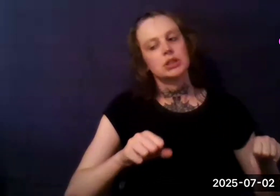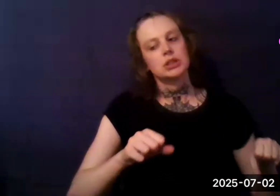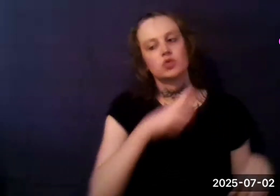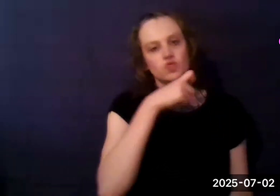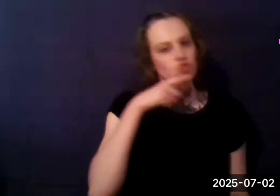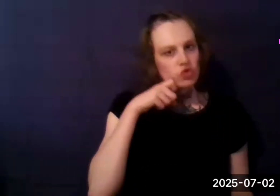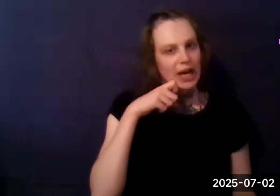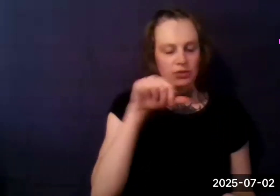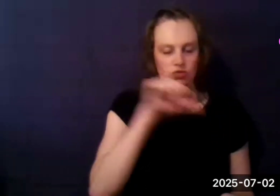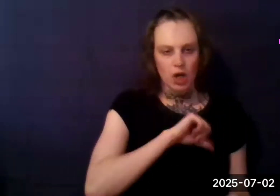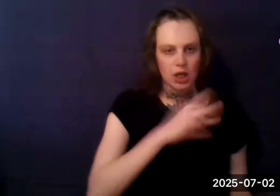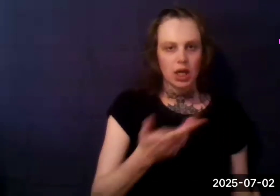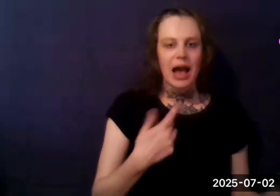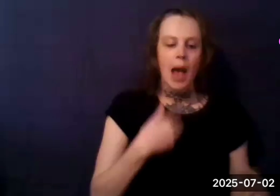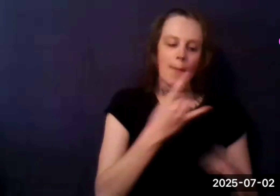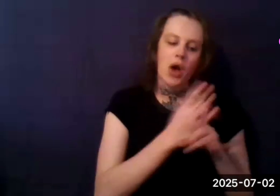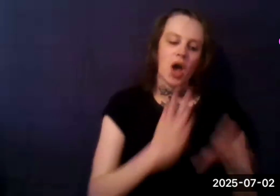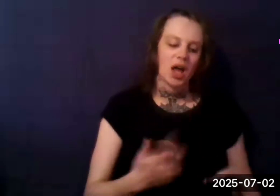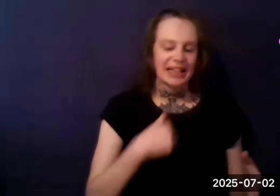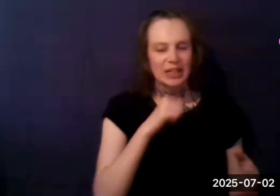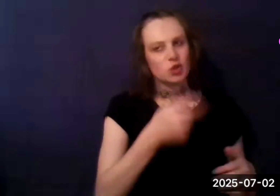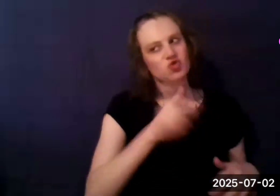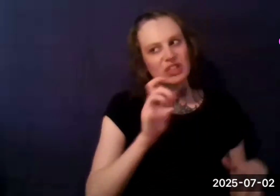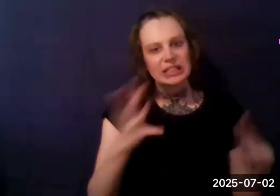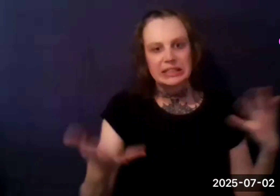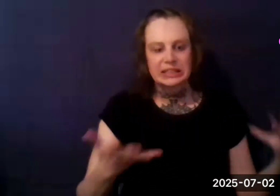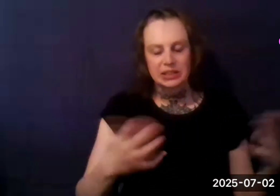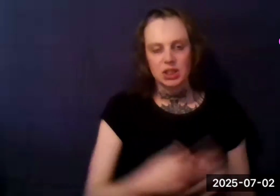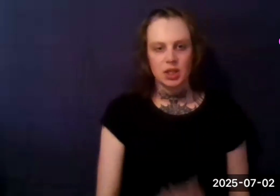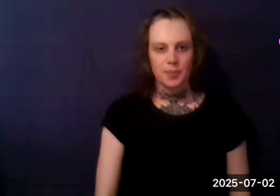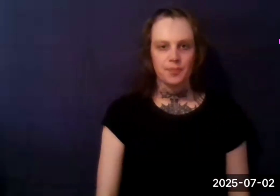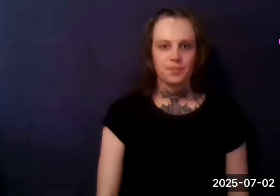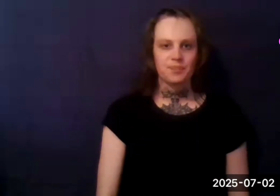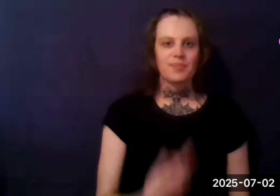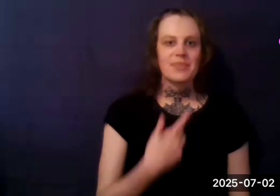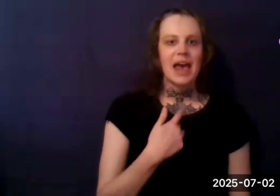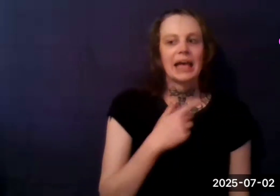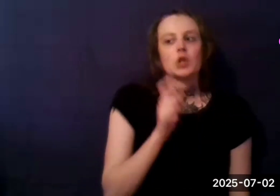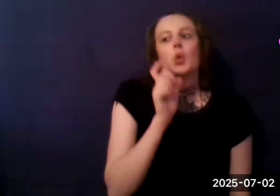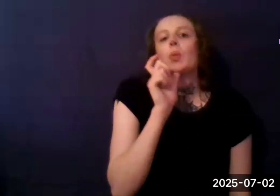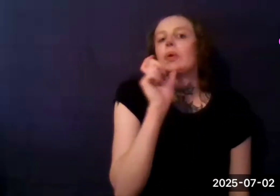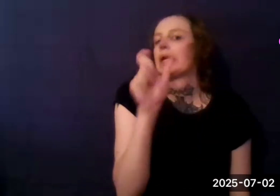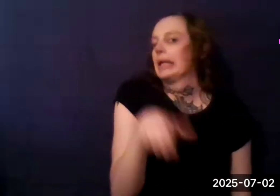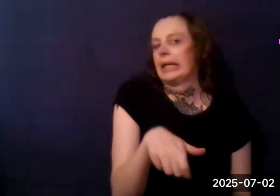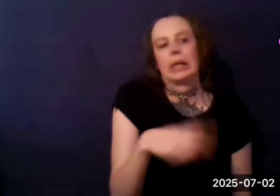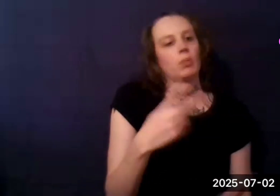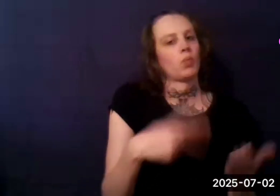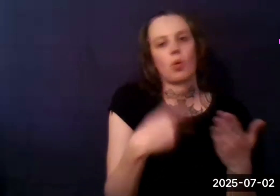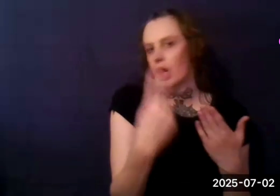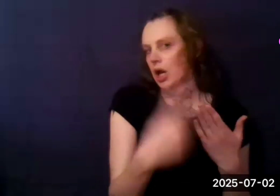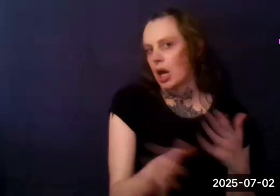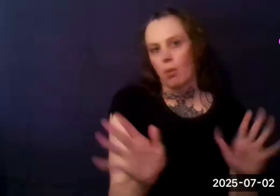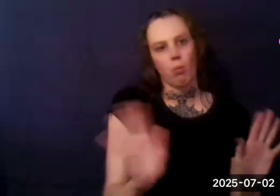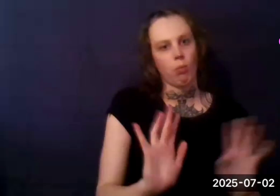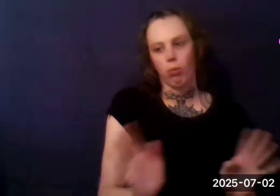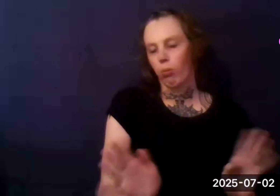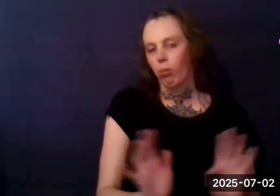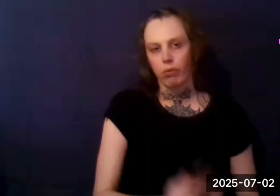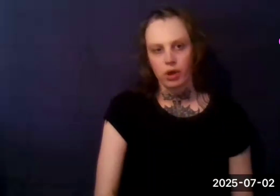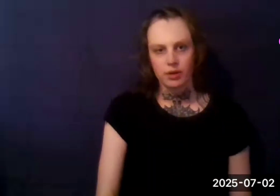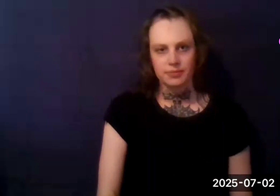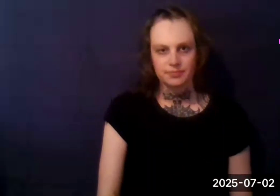an alcoholic and I don't drink, but it's like whatever. Like I don't need a program, whatever. And then like